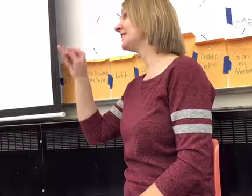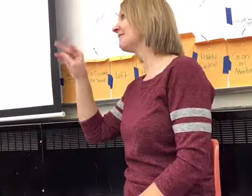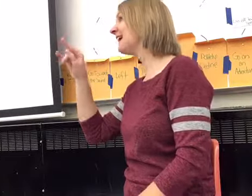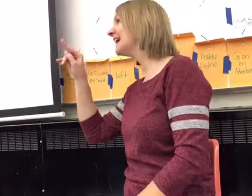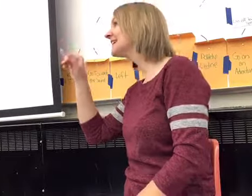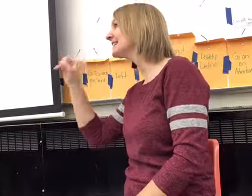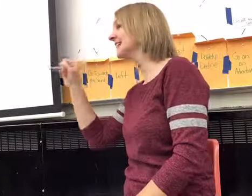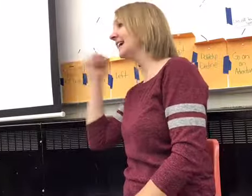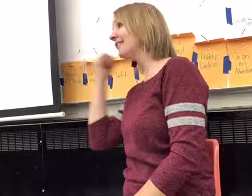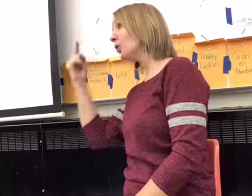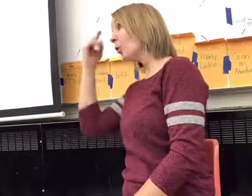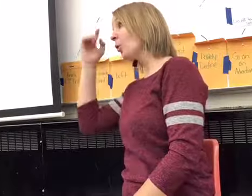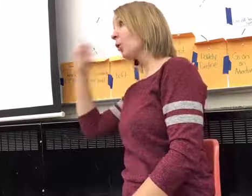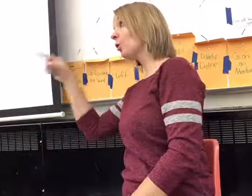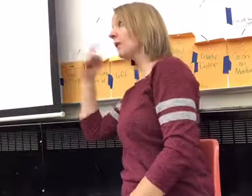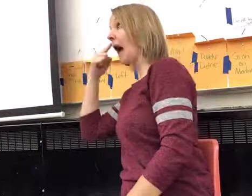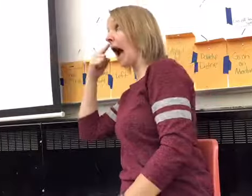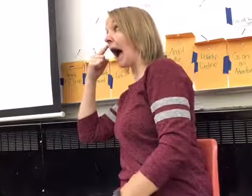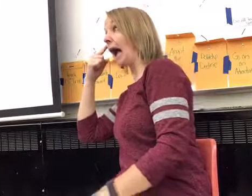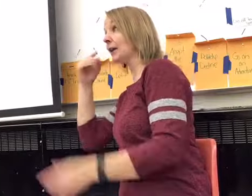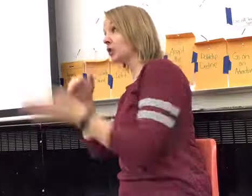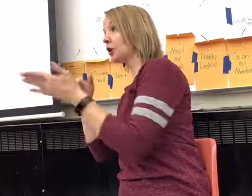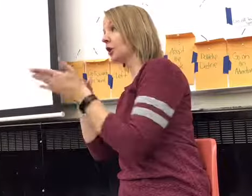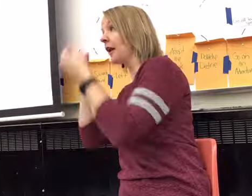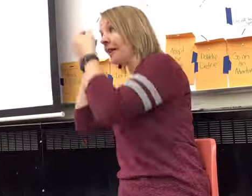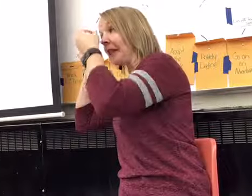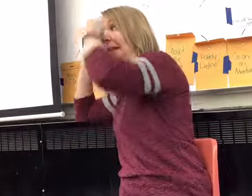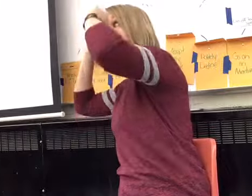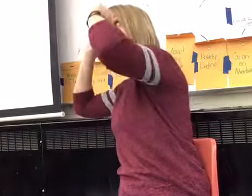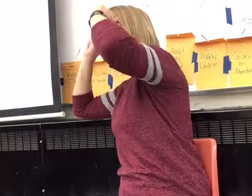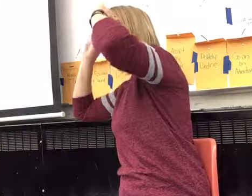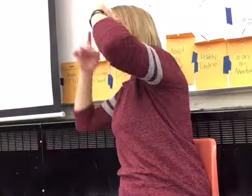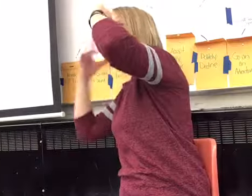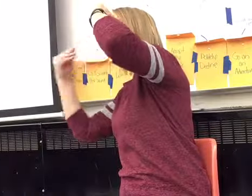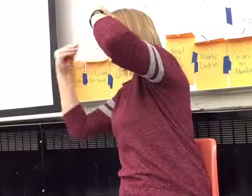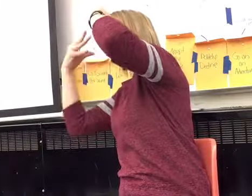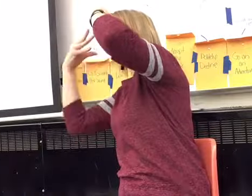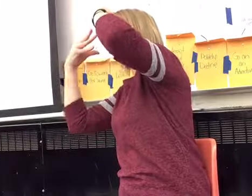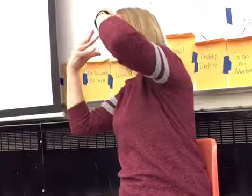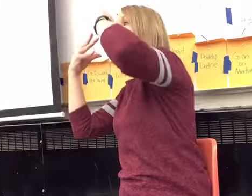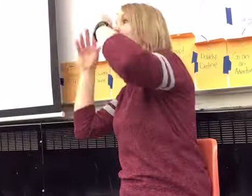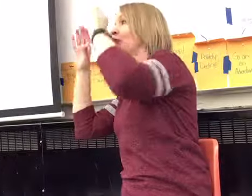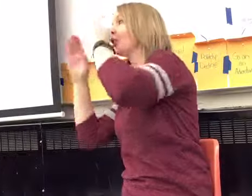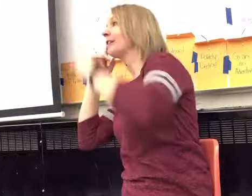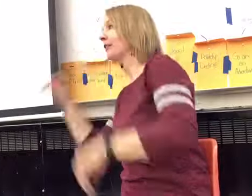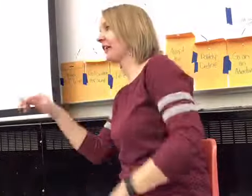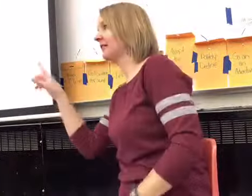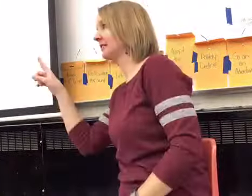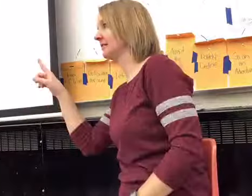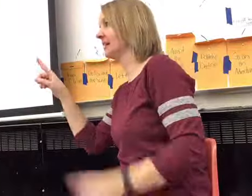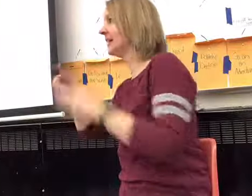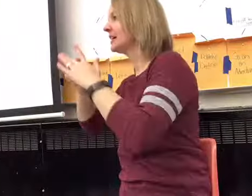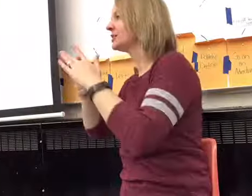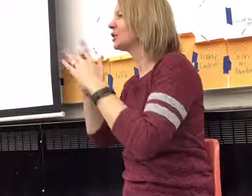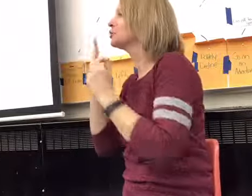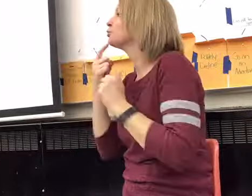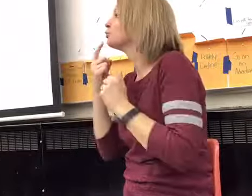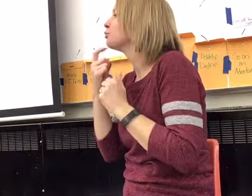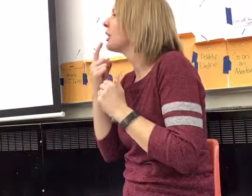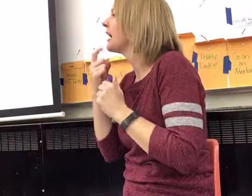you've ever had your lid flipped inside out and then they shine a light in it, that's what they are looking for. It starts as a little bit of redness, then it goes to